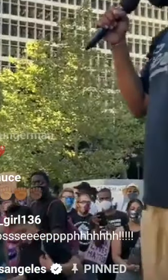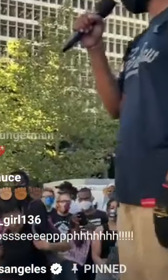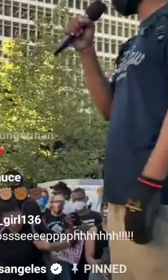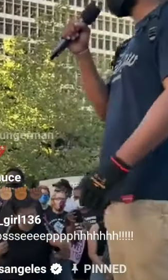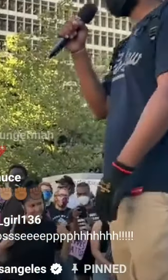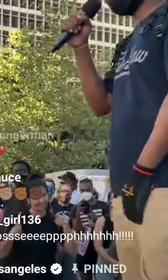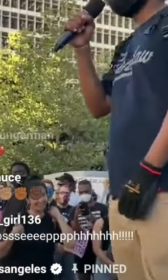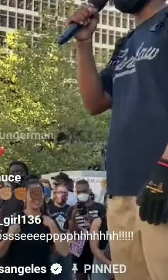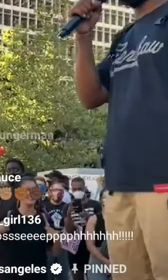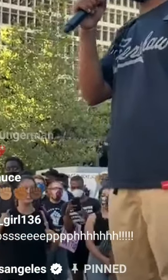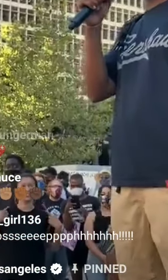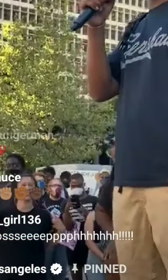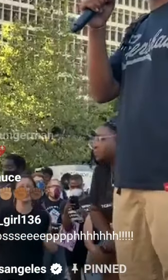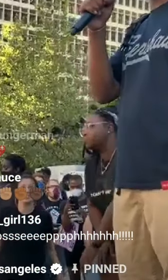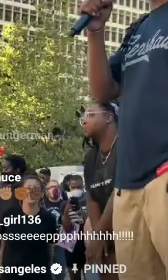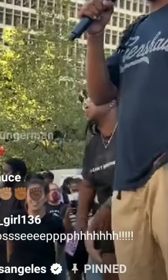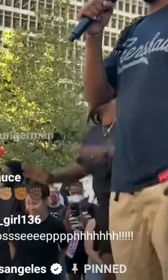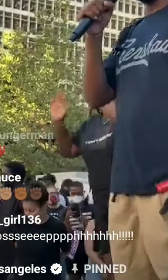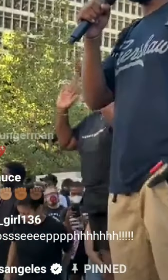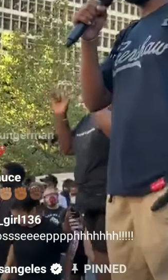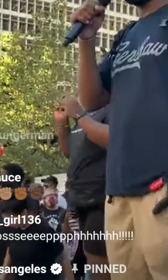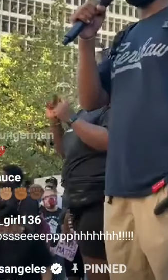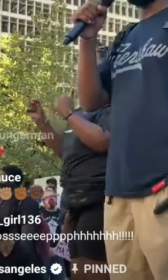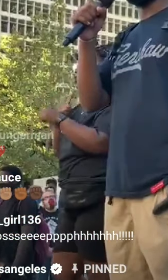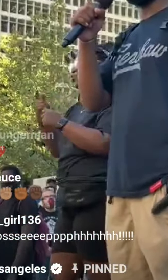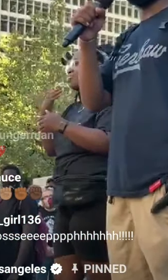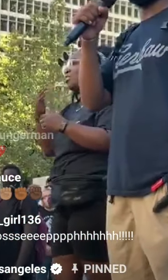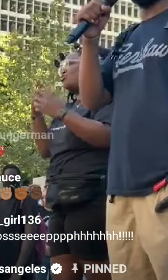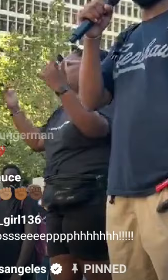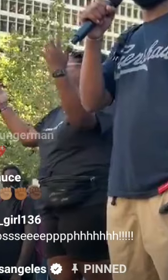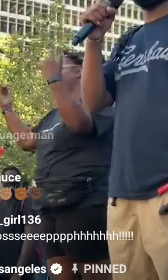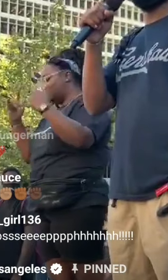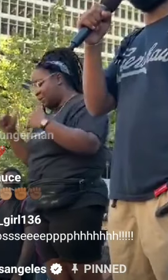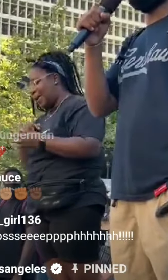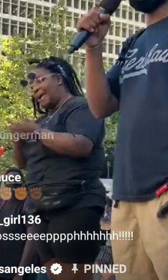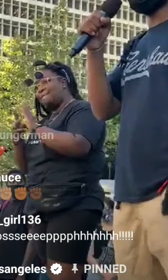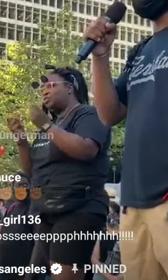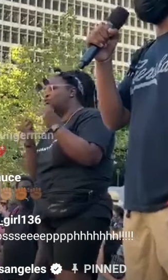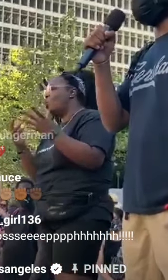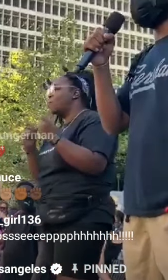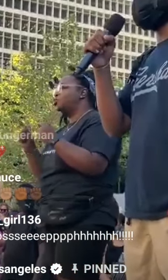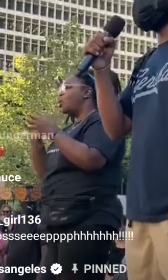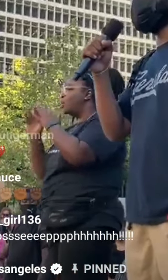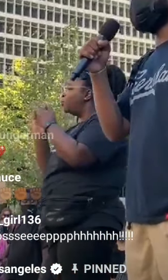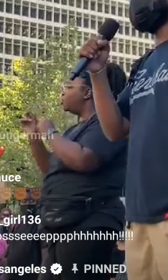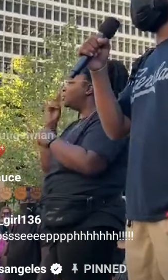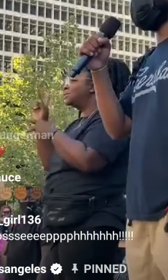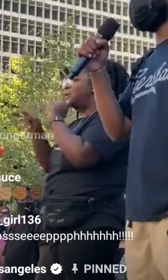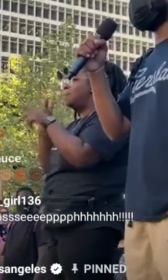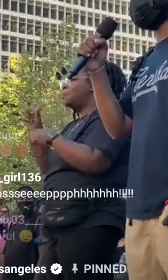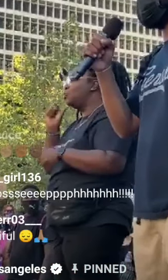get. The fight isn't eliminating the status quo altogether, because it has been the people who are oppressed that have been holding it